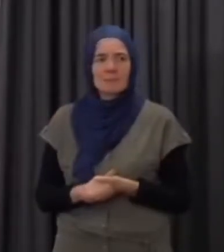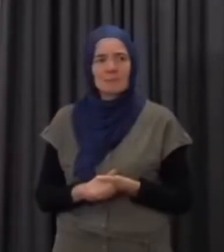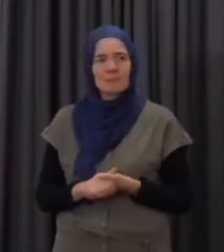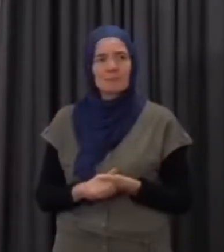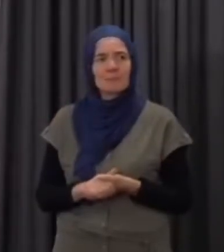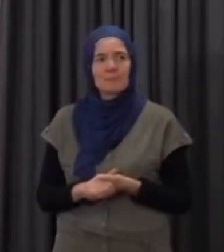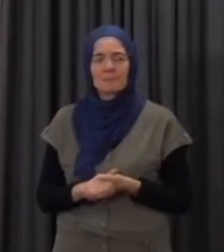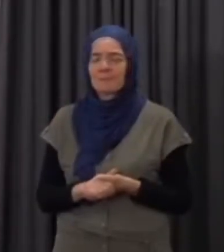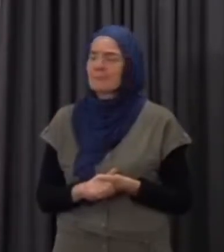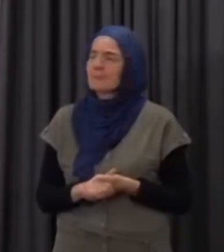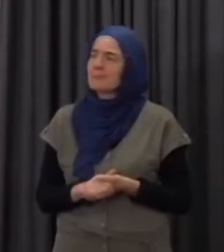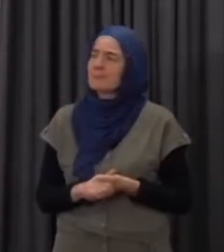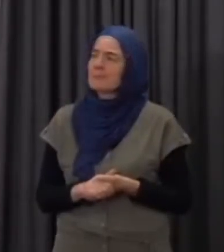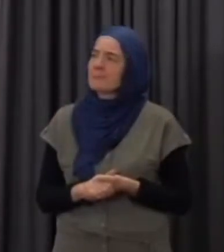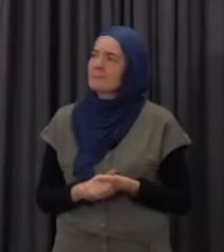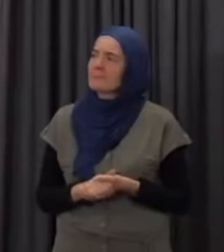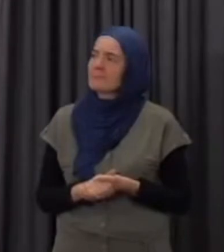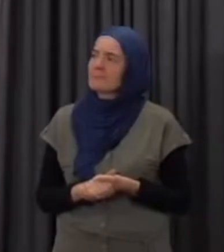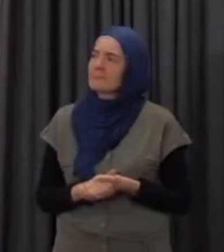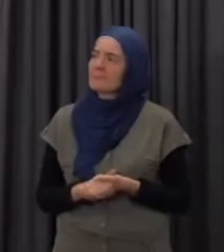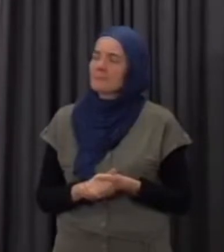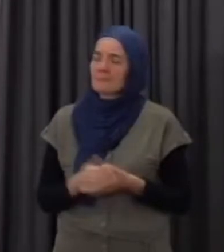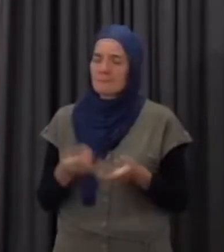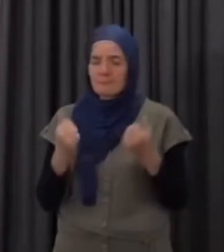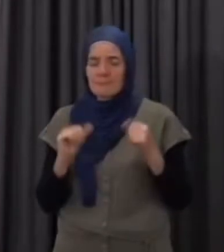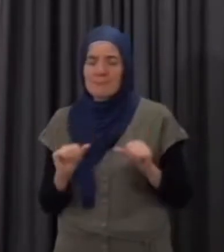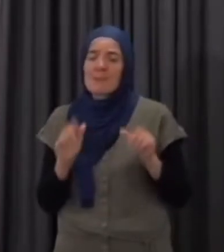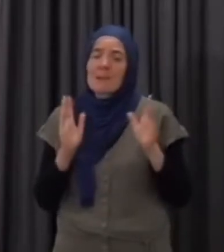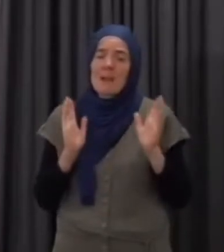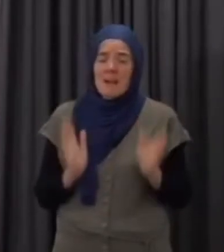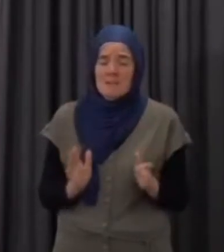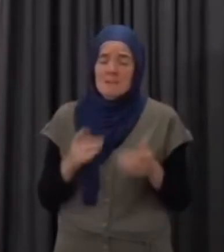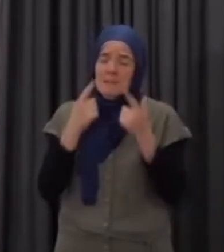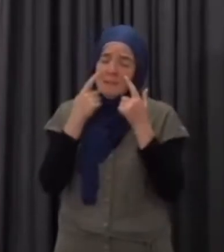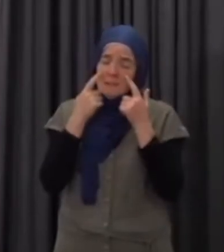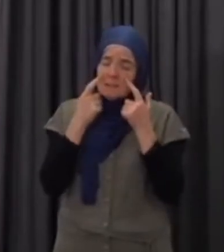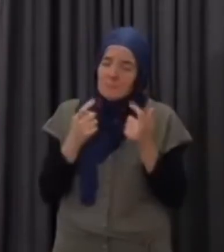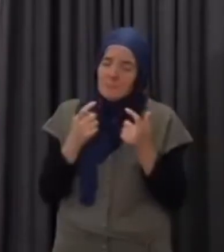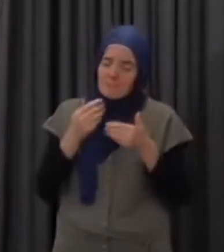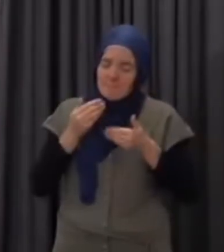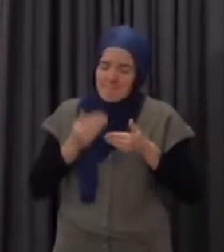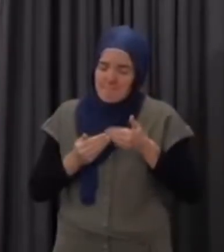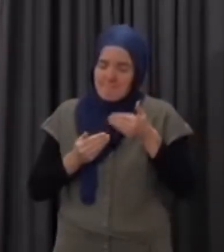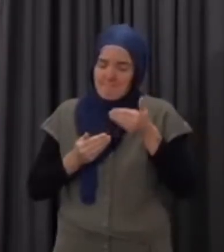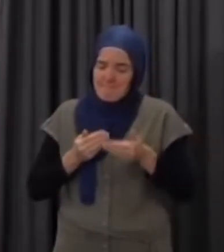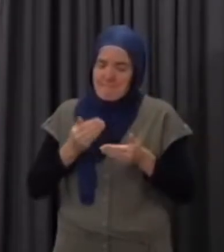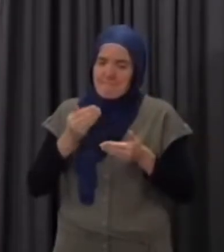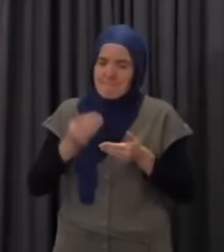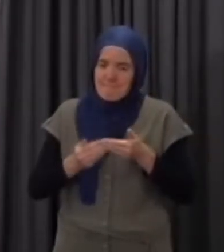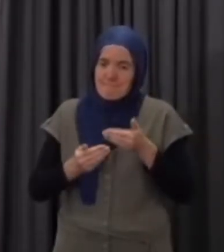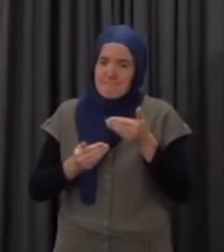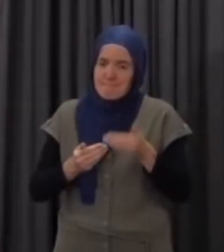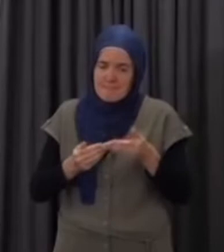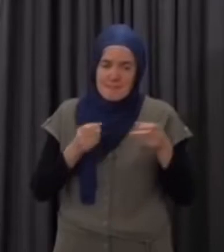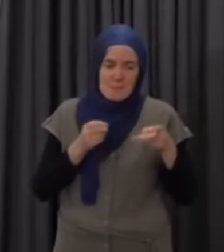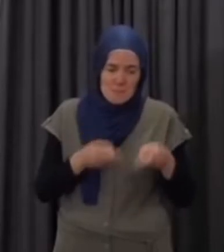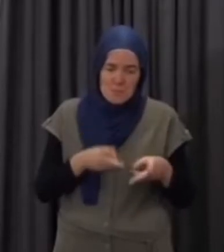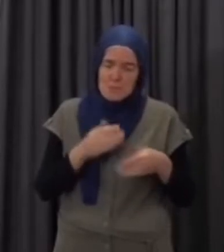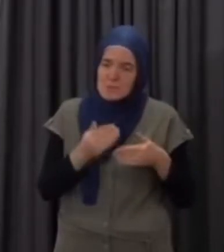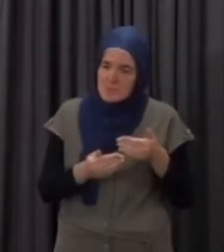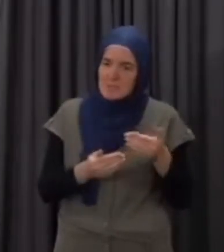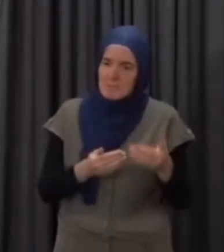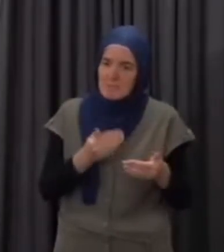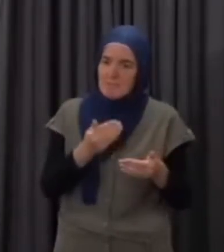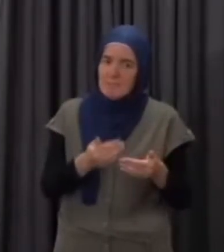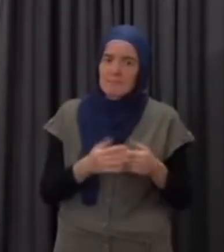to recognise that this is going to have to be a cautious, progressive approach. There are a number of treatments and interventions that we